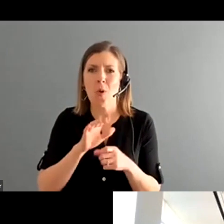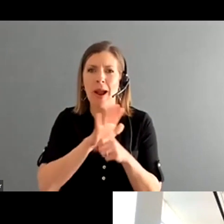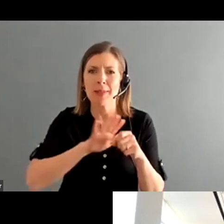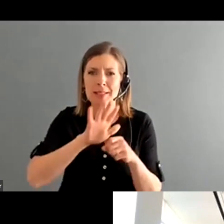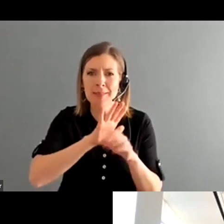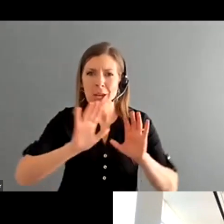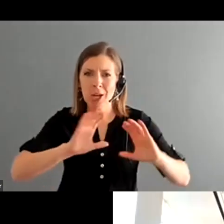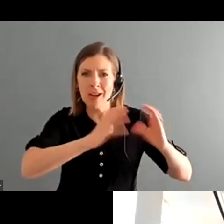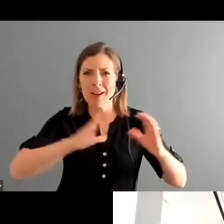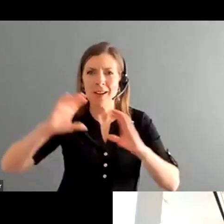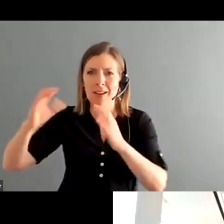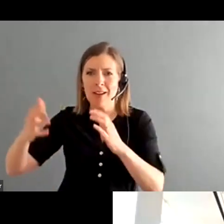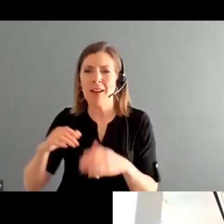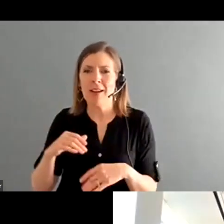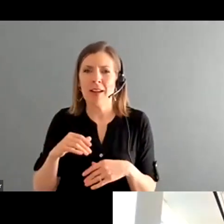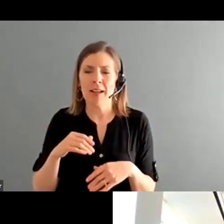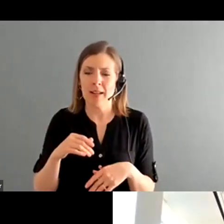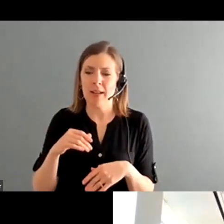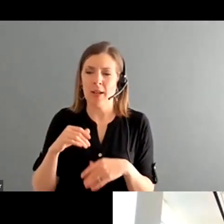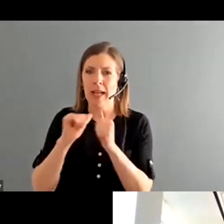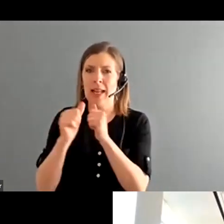approach to this contested word, American, and